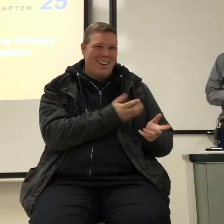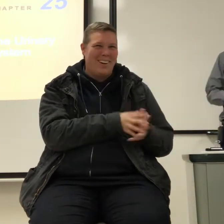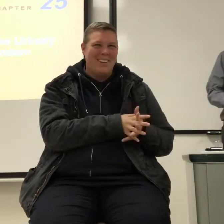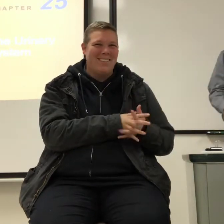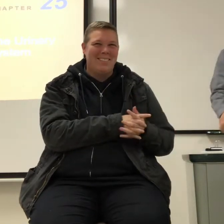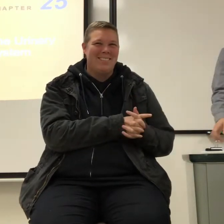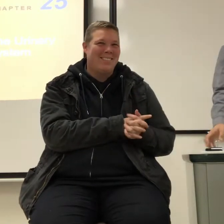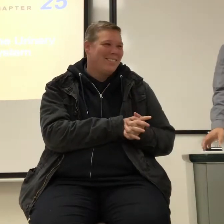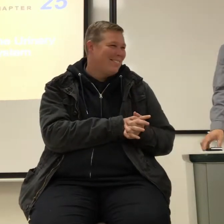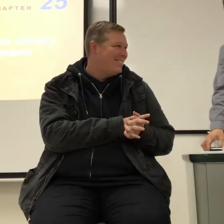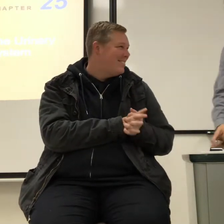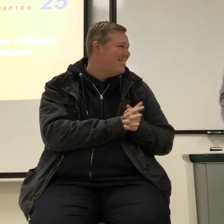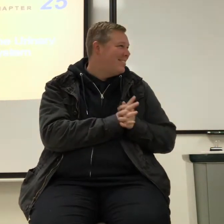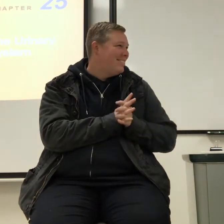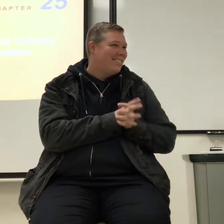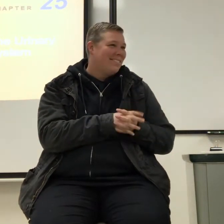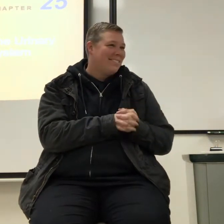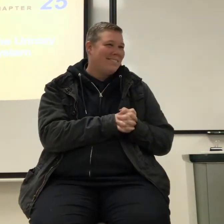Moving on.